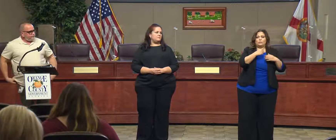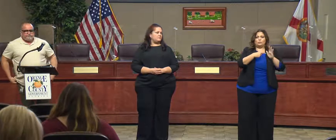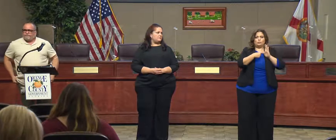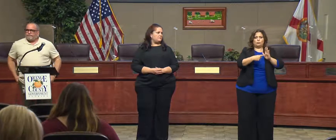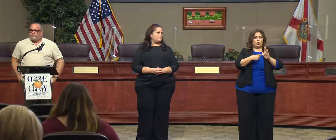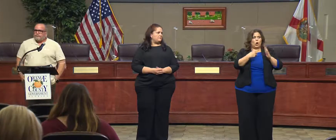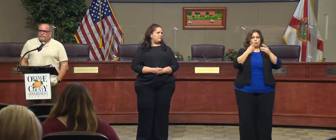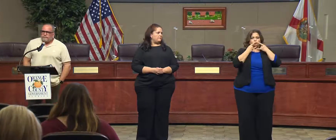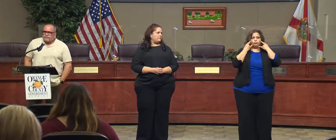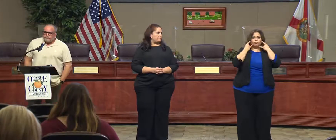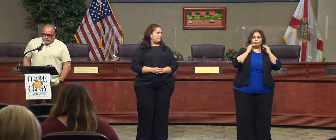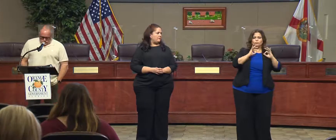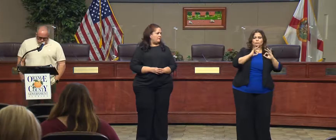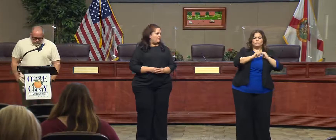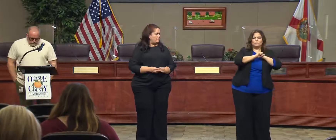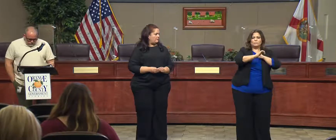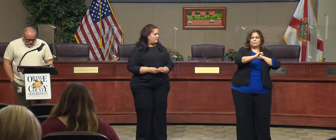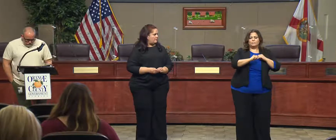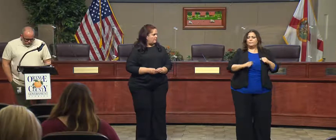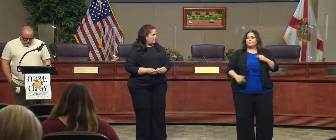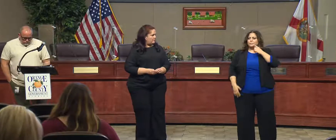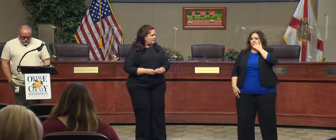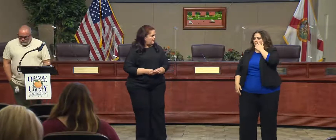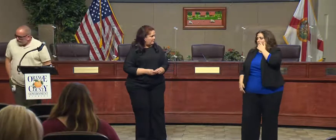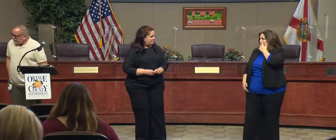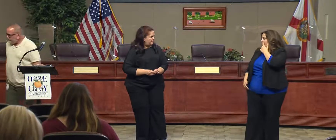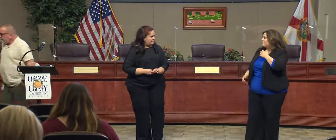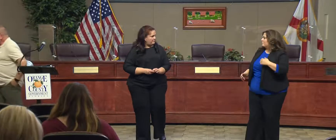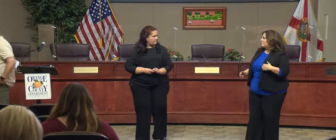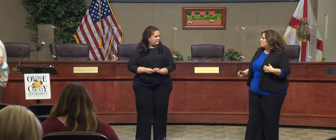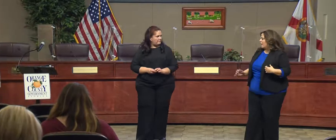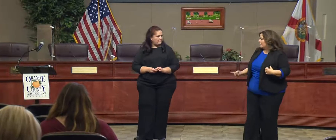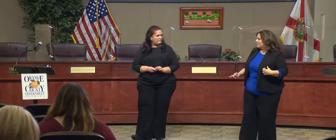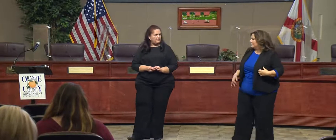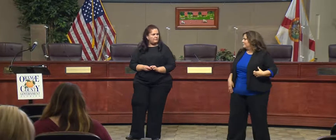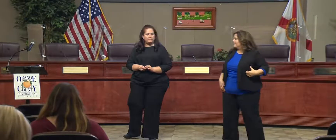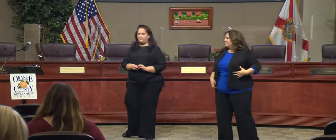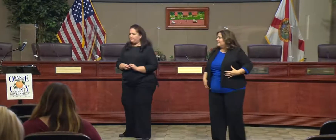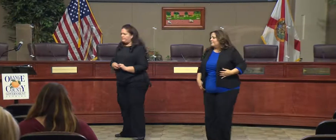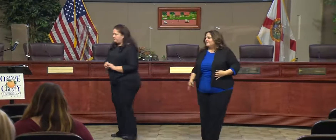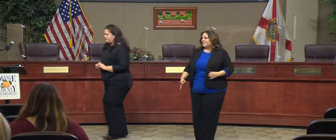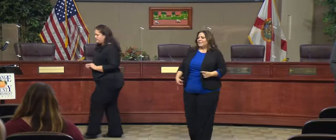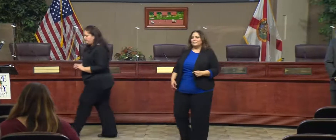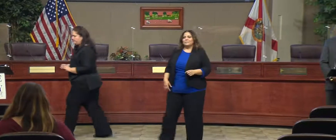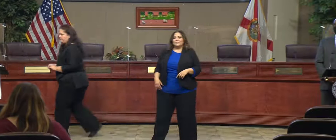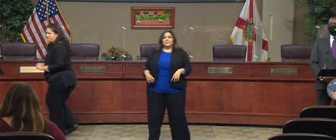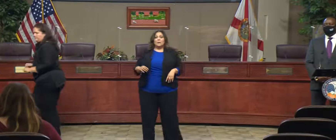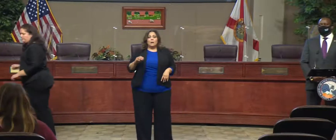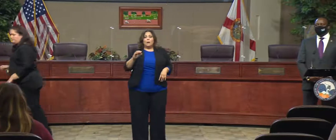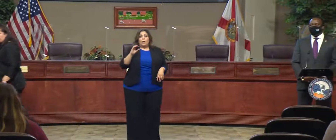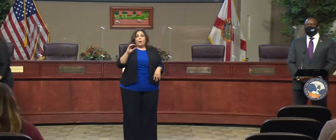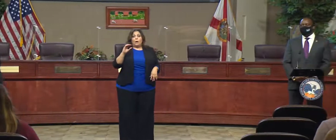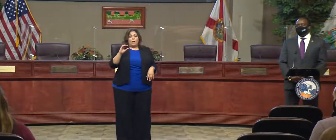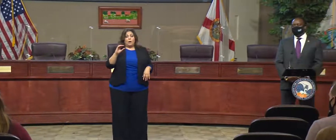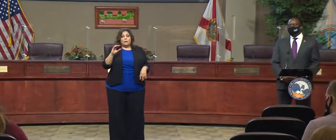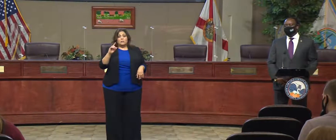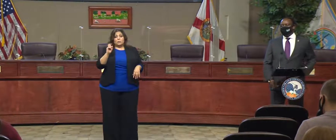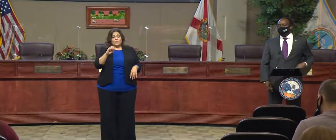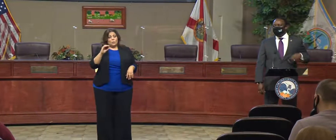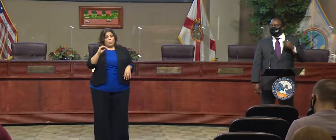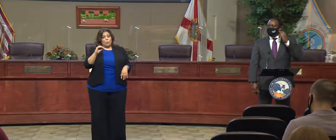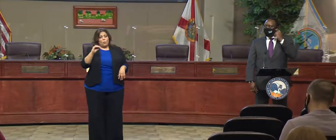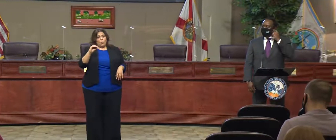Dan Messini with News 13. My questions are for Mayor Demings. Mayor Demings, does Orange County no longer have access to the